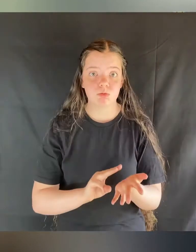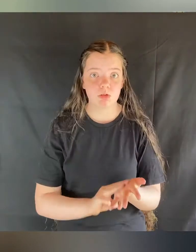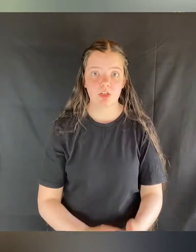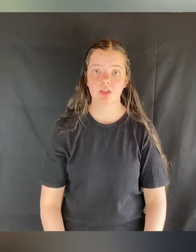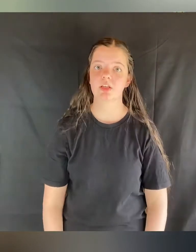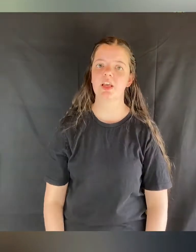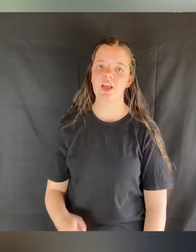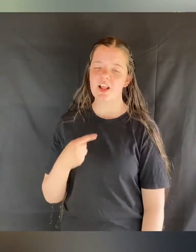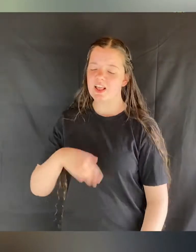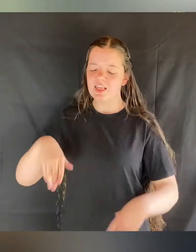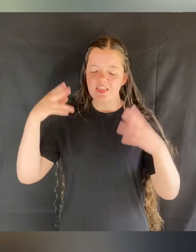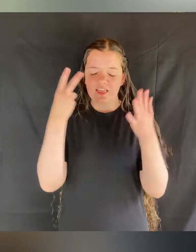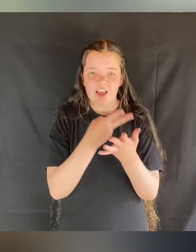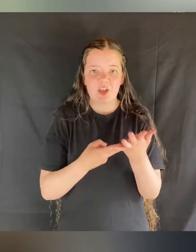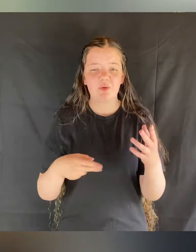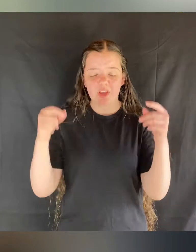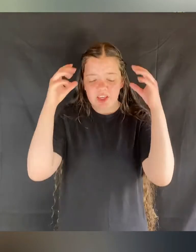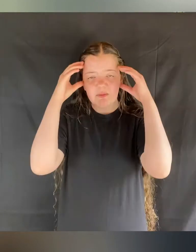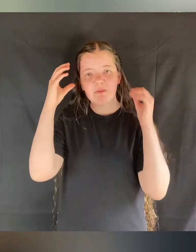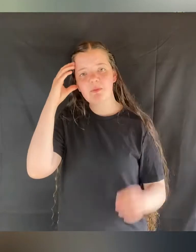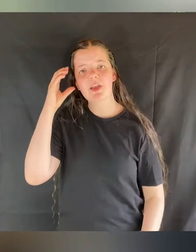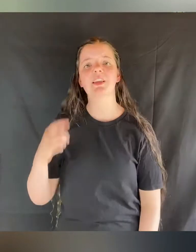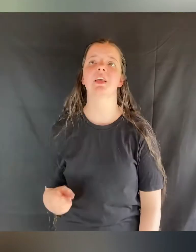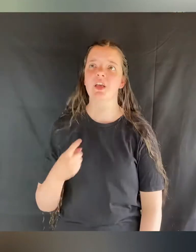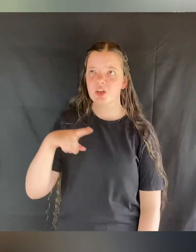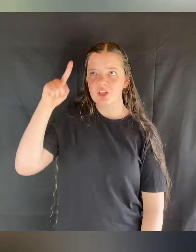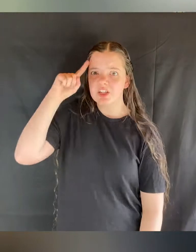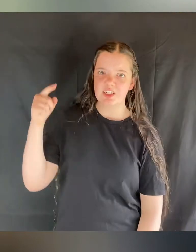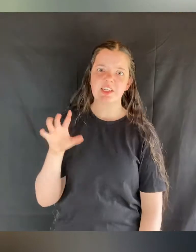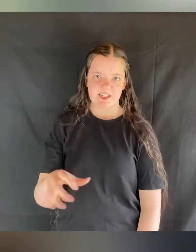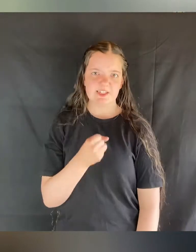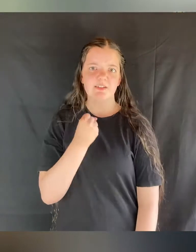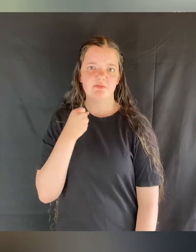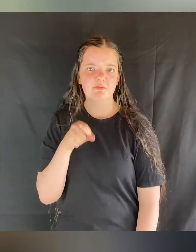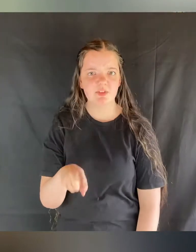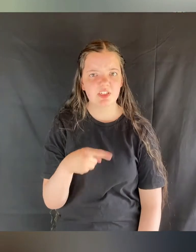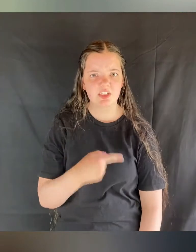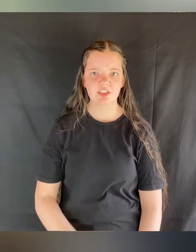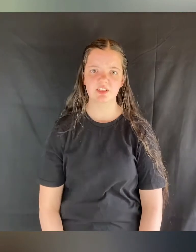fret and think of ways to do away with them. He would get those snail boys yet.